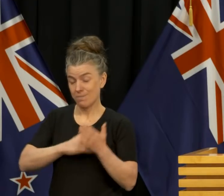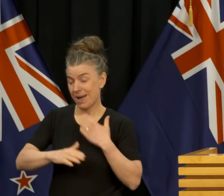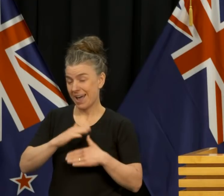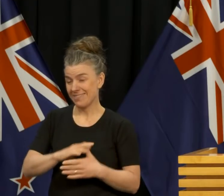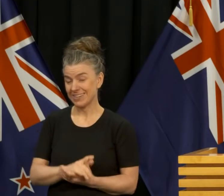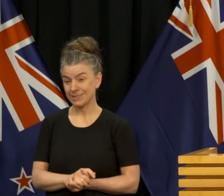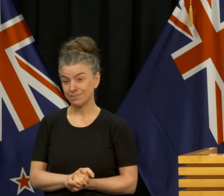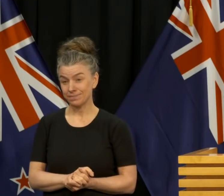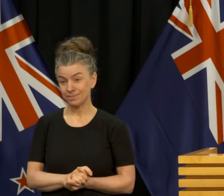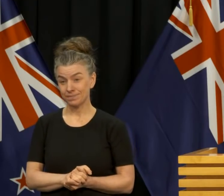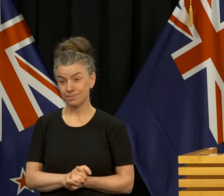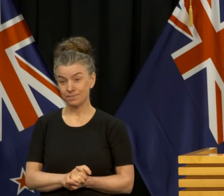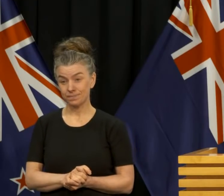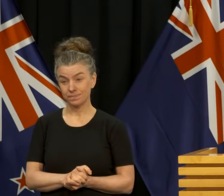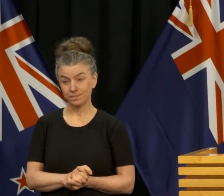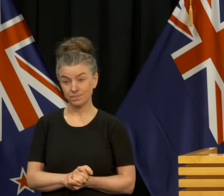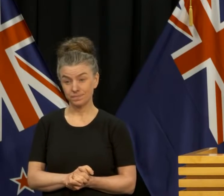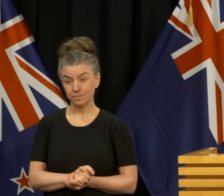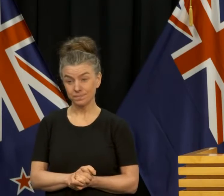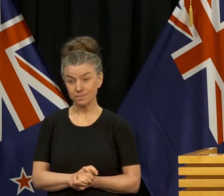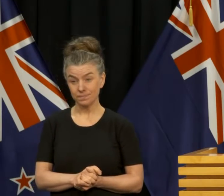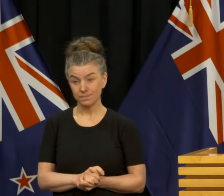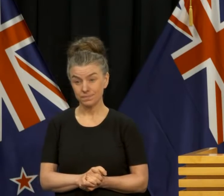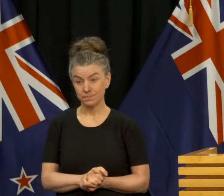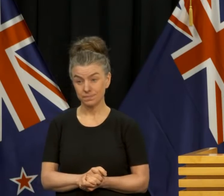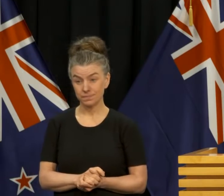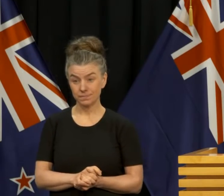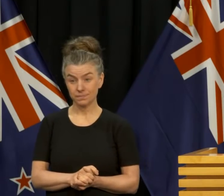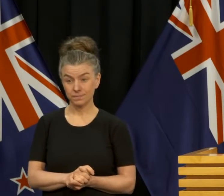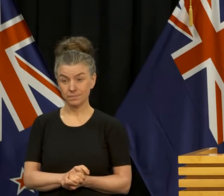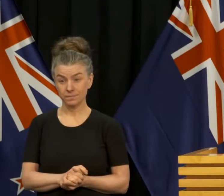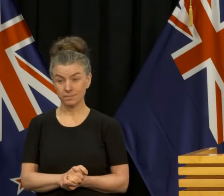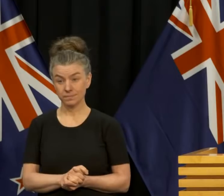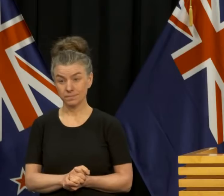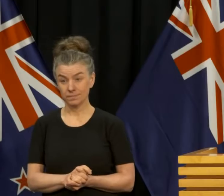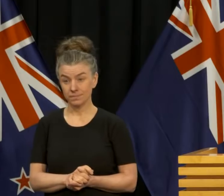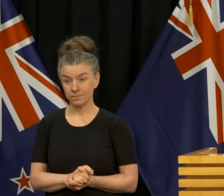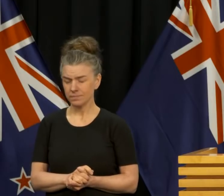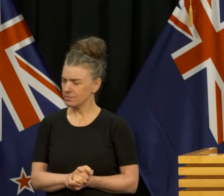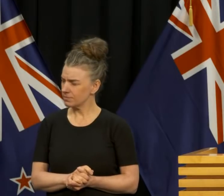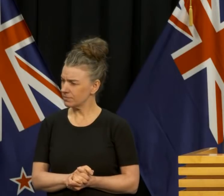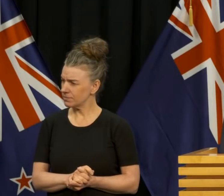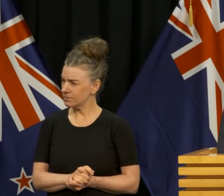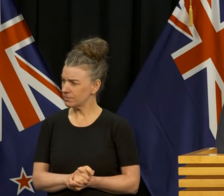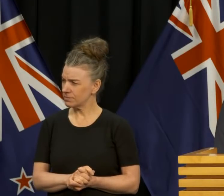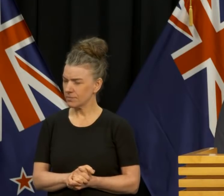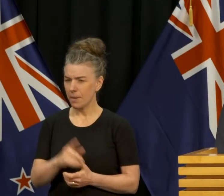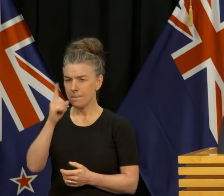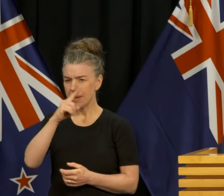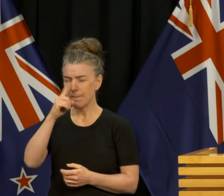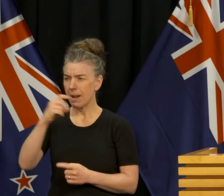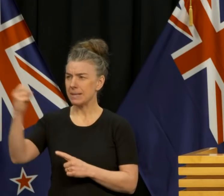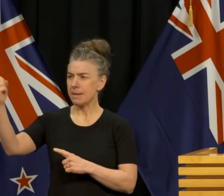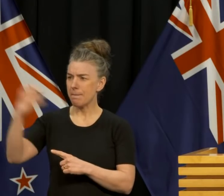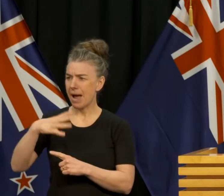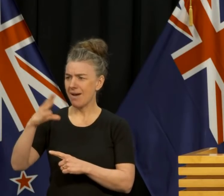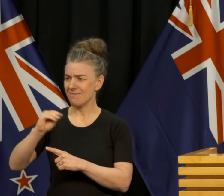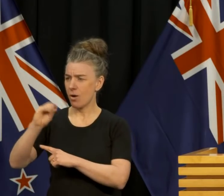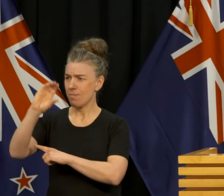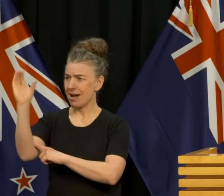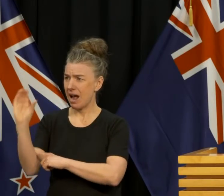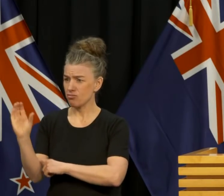deportees who've come back, do they have special guards looking after them, or do they just walk freely around the